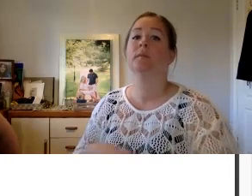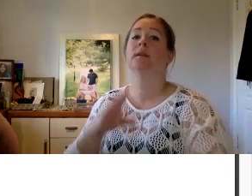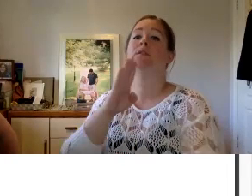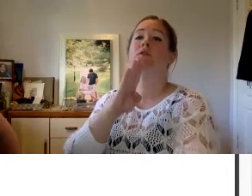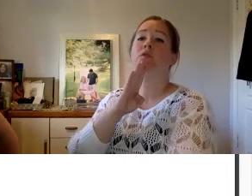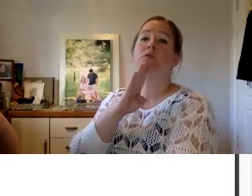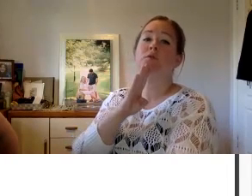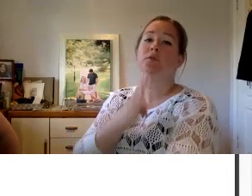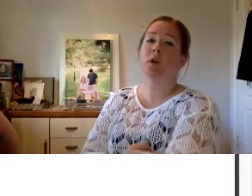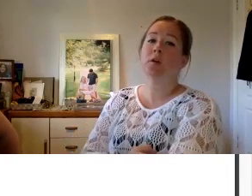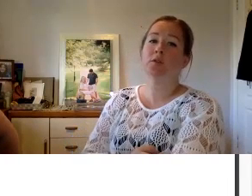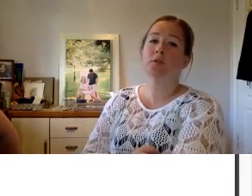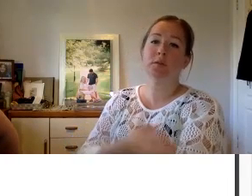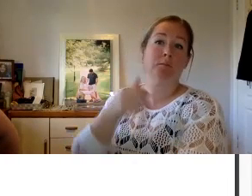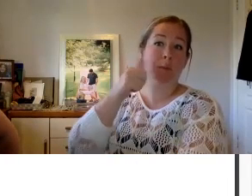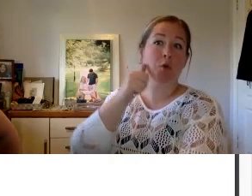once, woman.